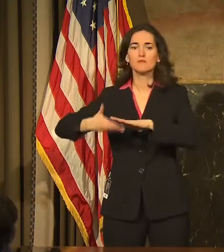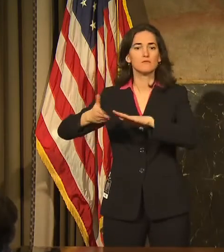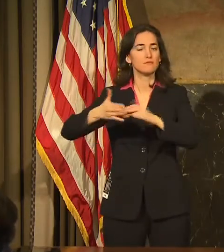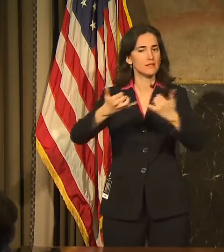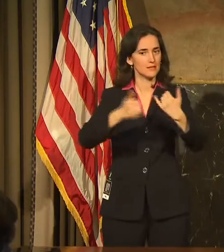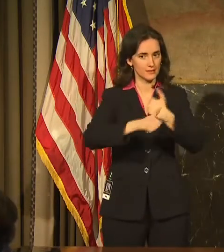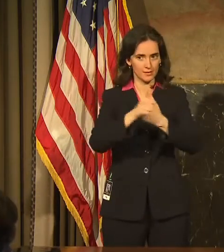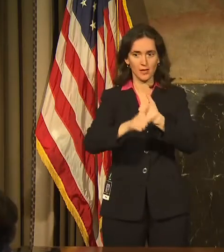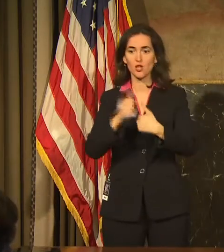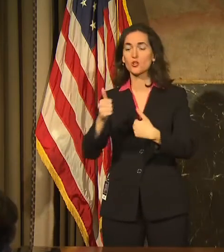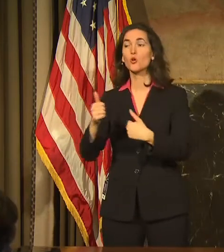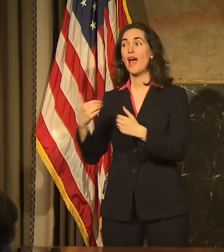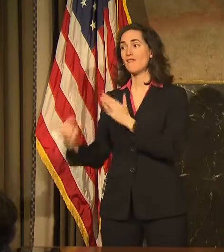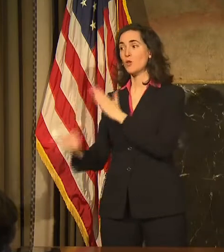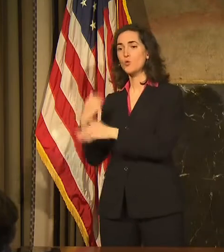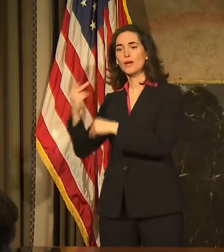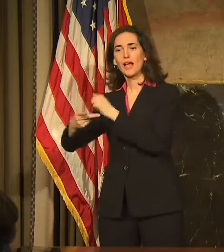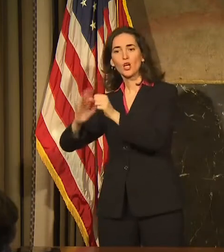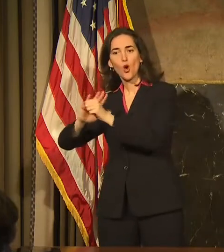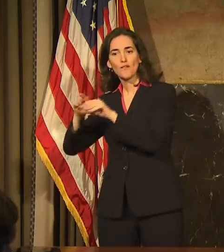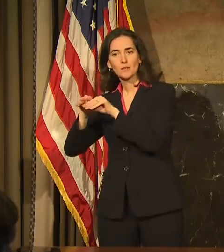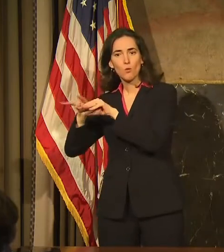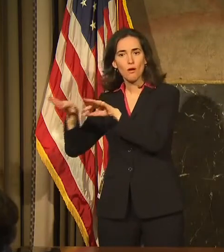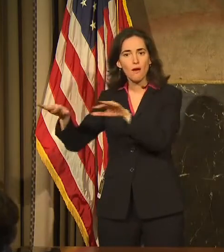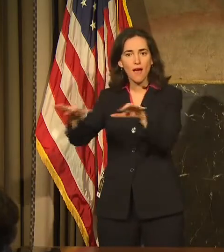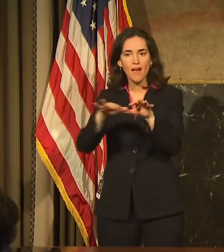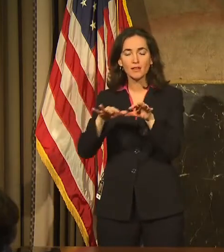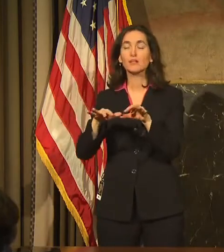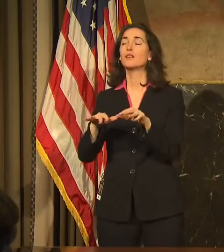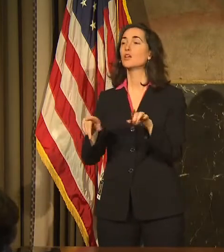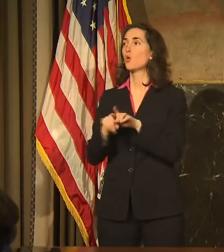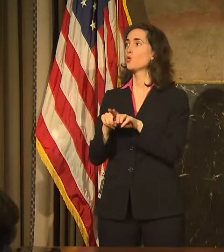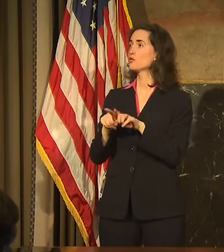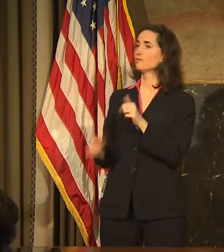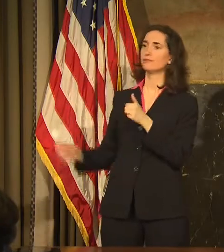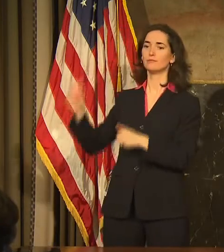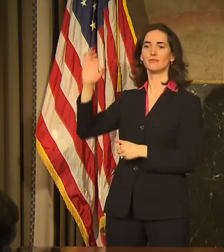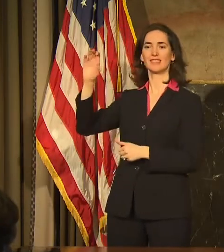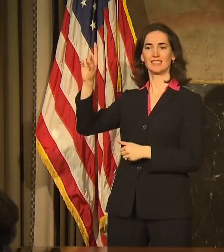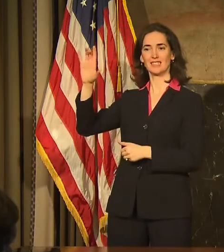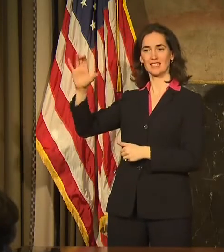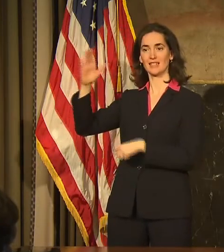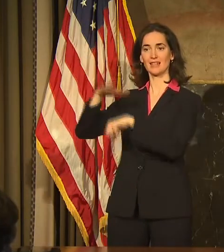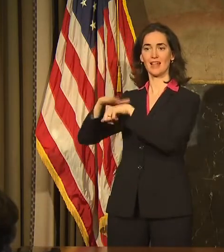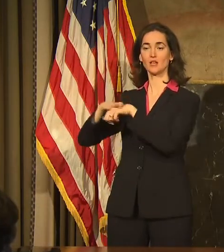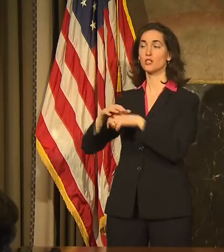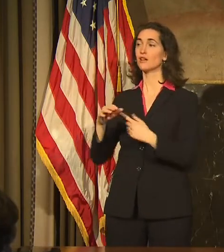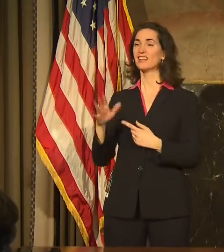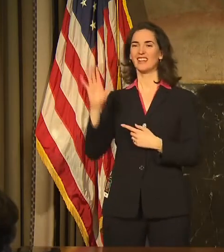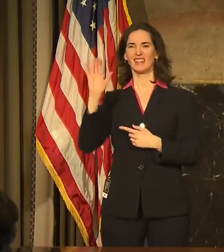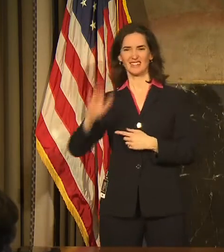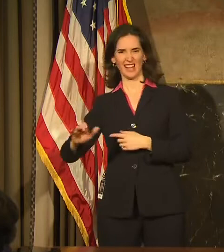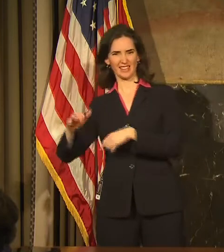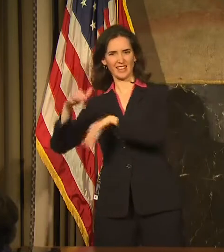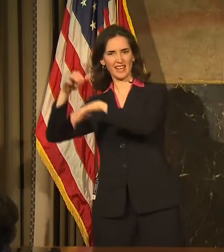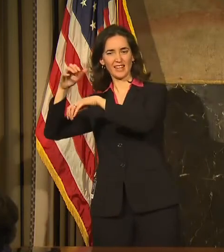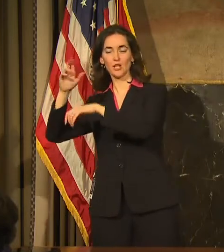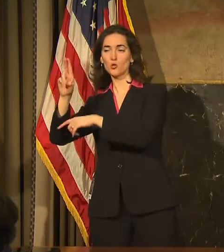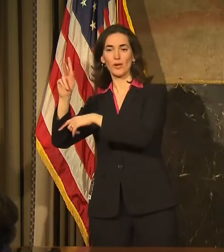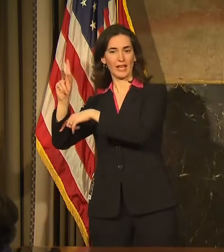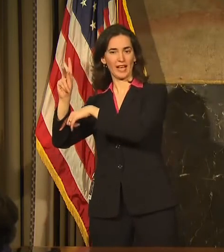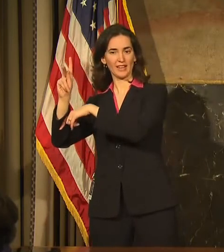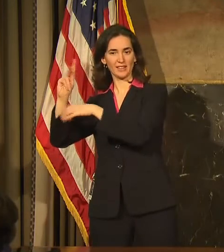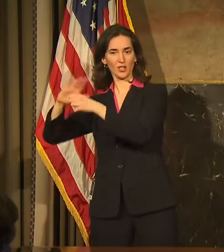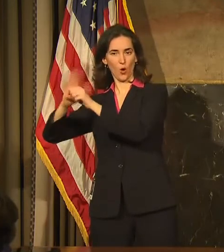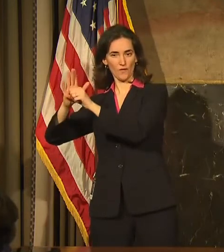circulating, and we know from what the CDC projects that the B117, or the UK variant that the governor